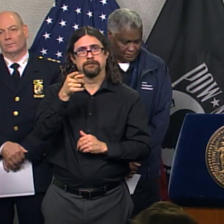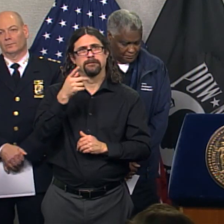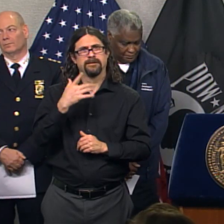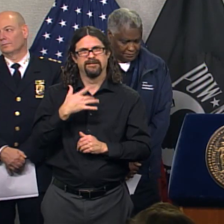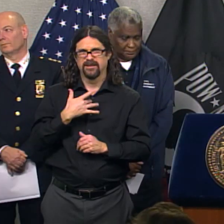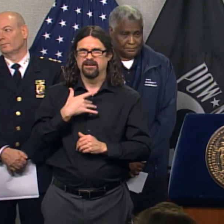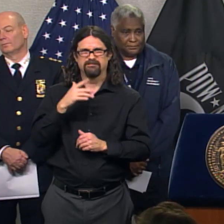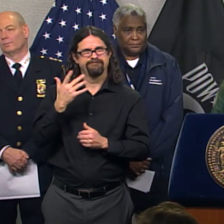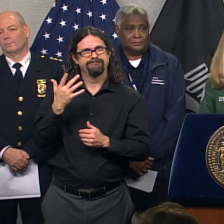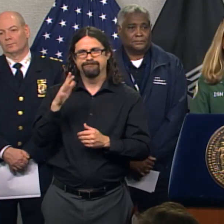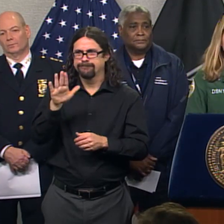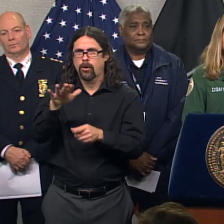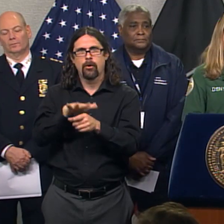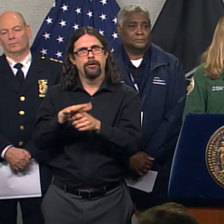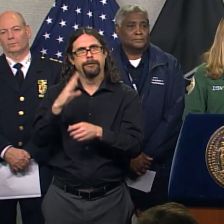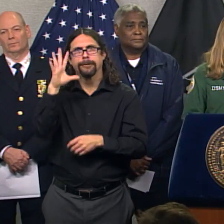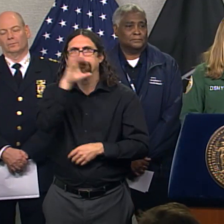the